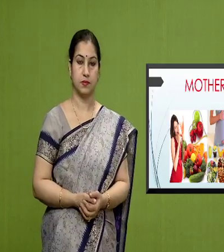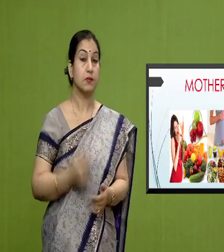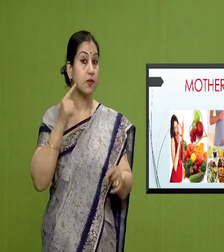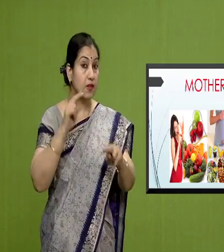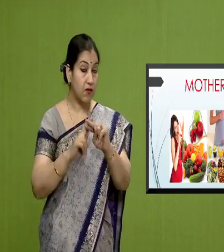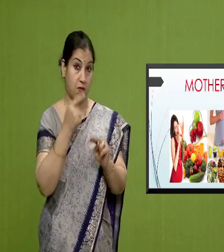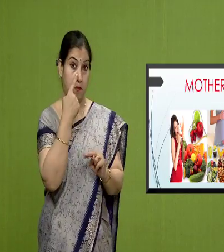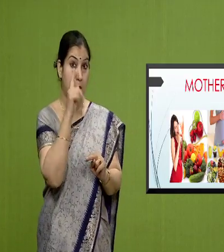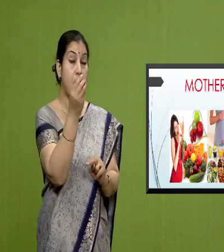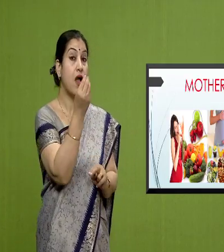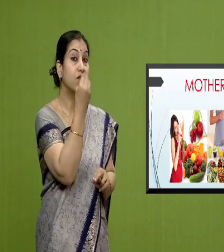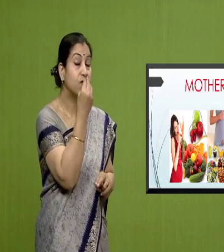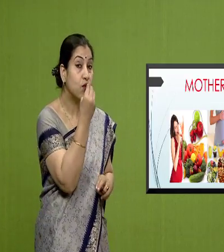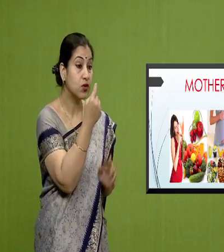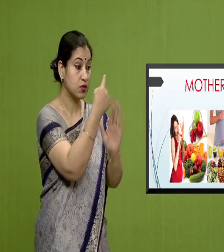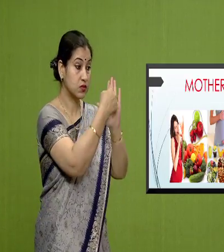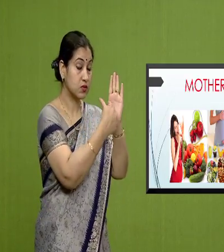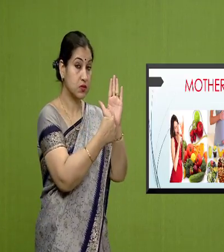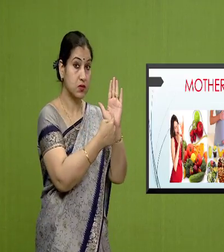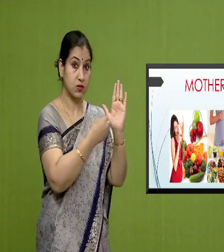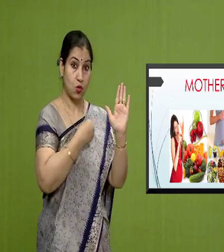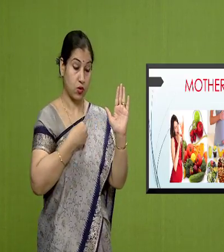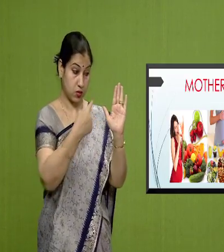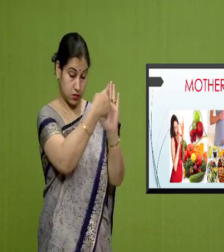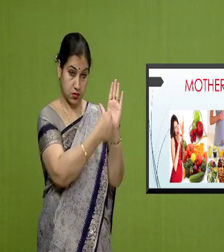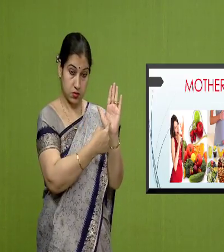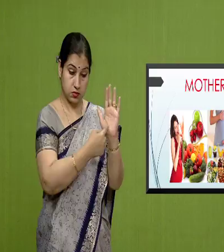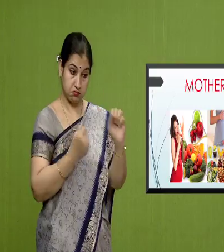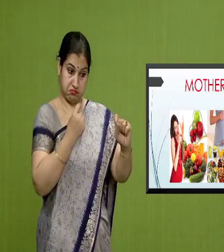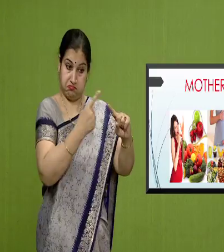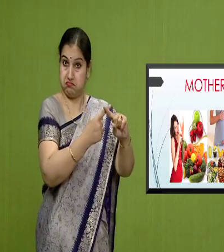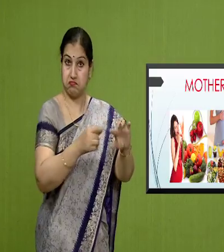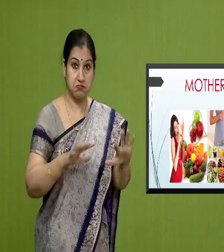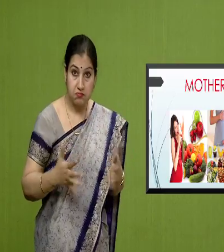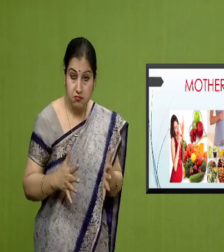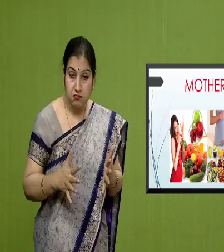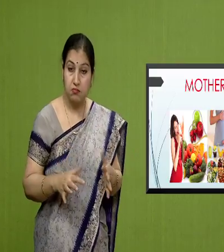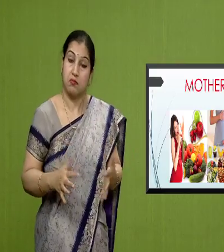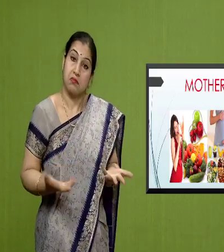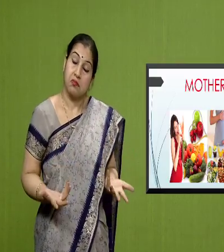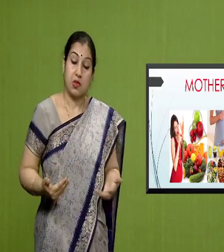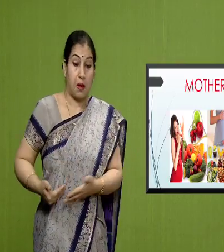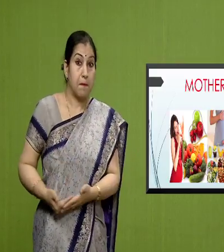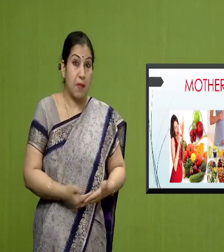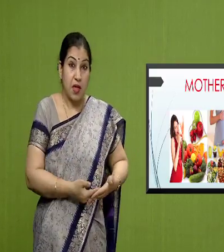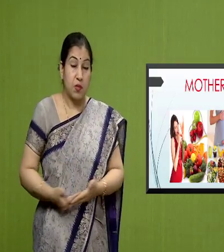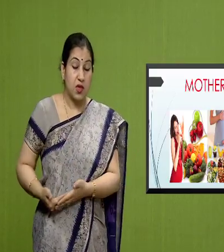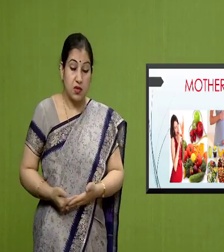If the mother's diet is inadequate, the baby will be weak